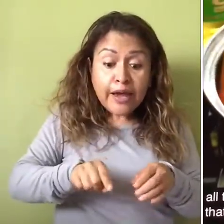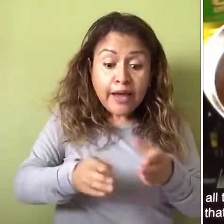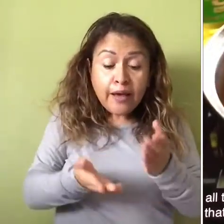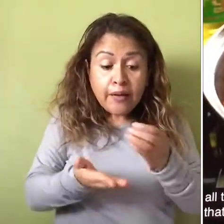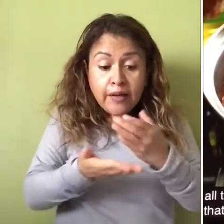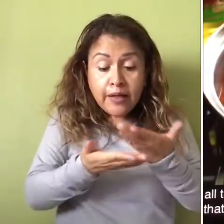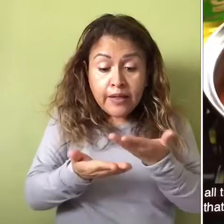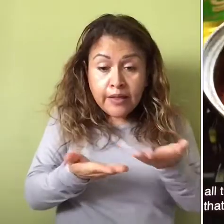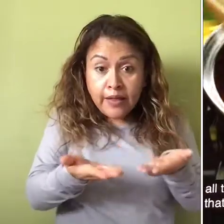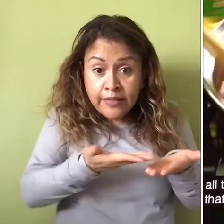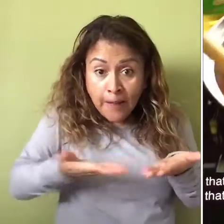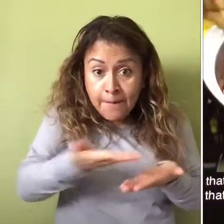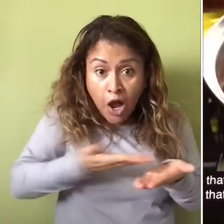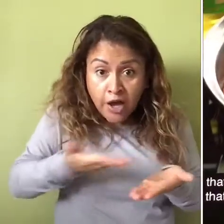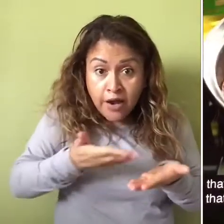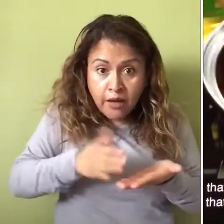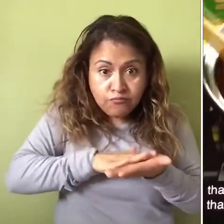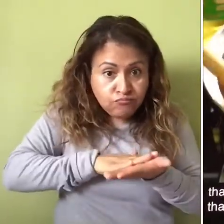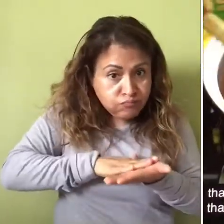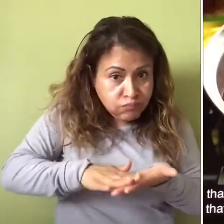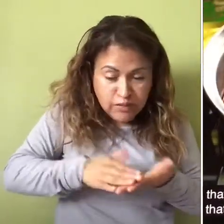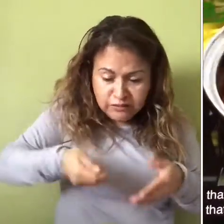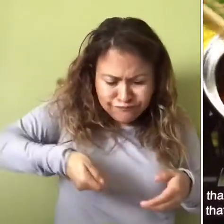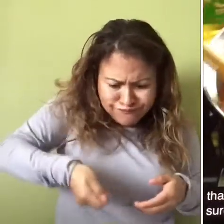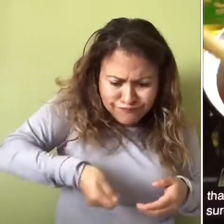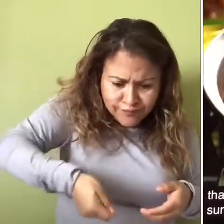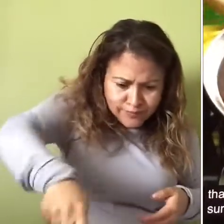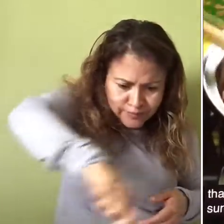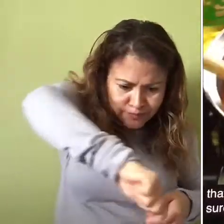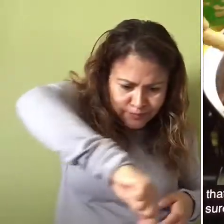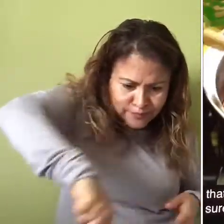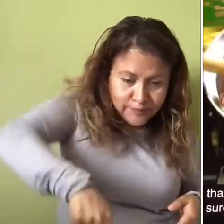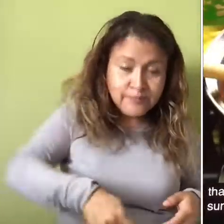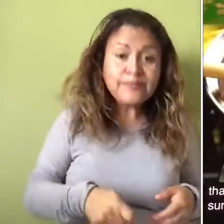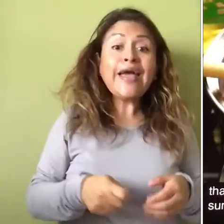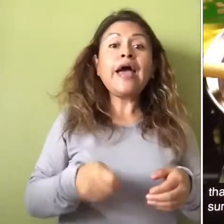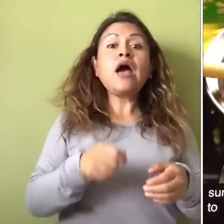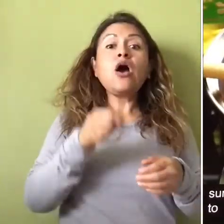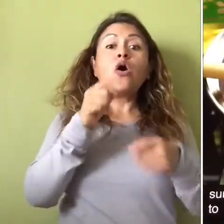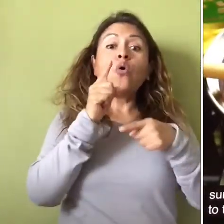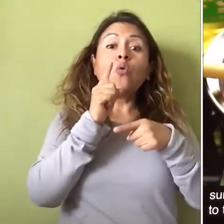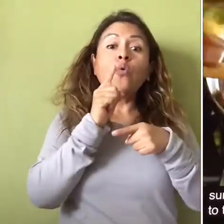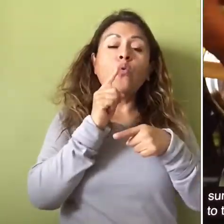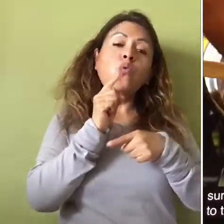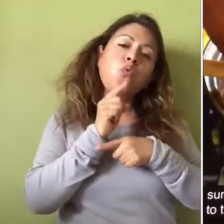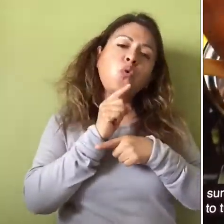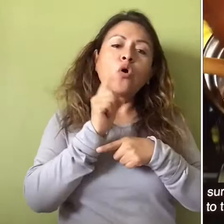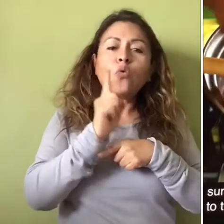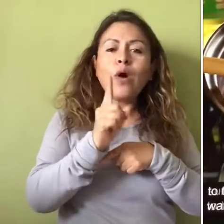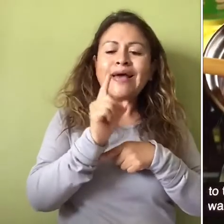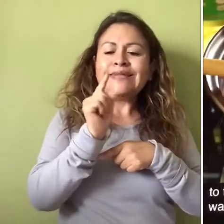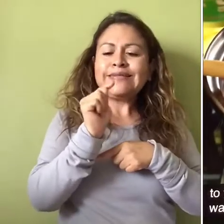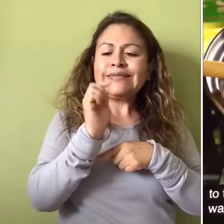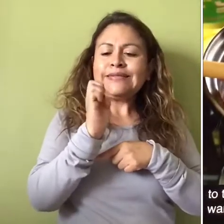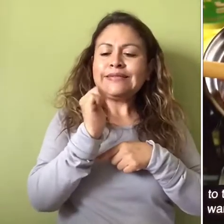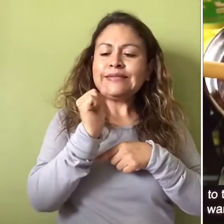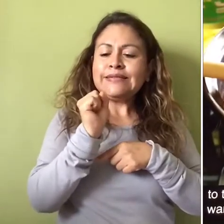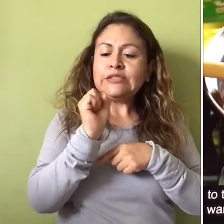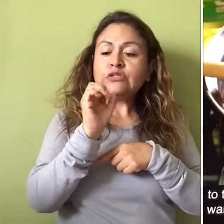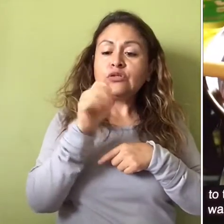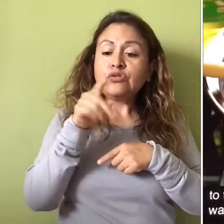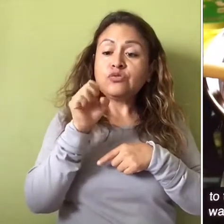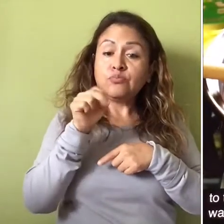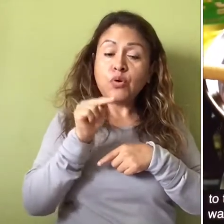pan. And then you want to add in 1 teaspoon of caldo de pollo, as well as 1/2 teaspoon of salt.